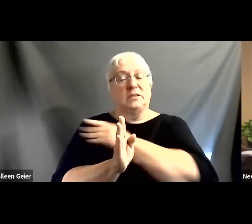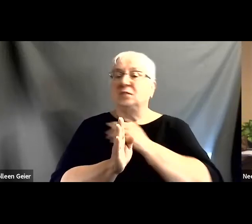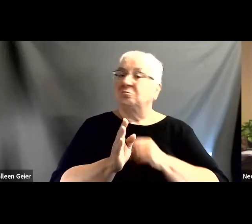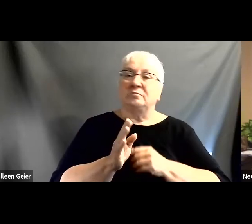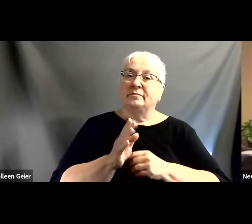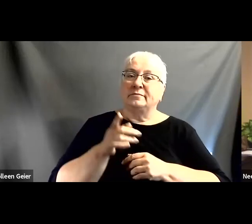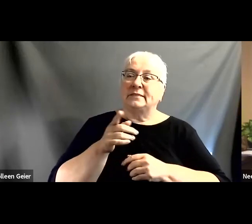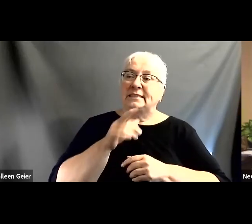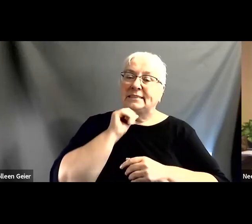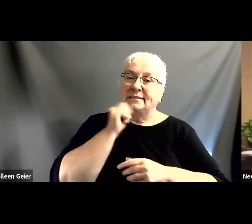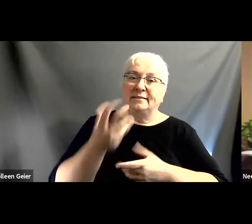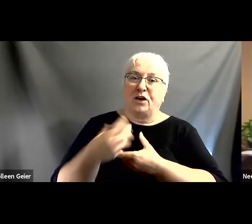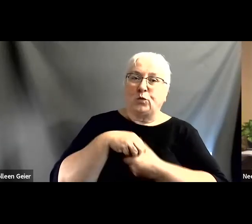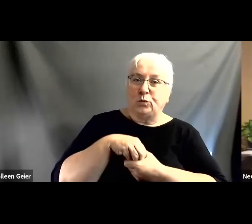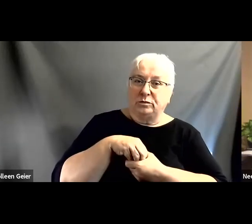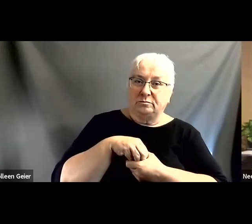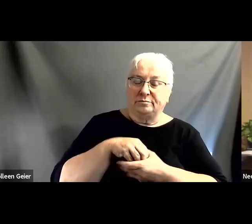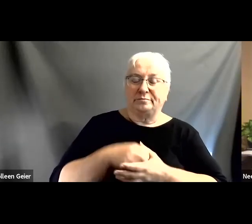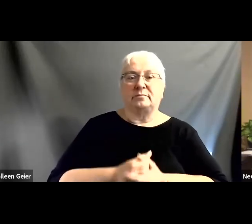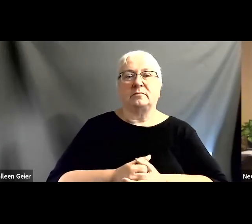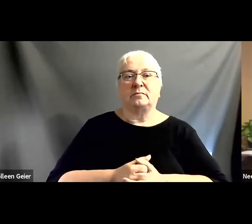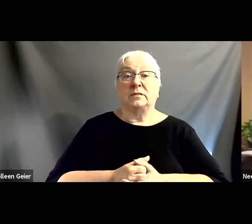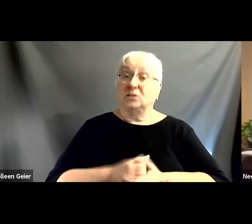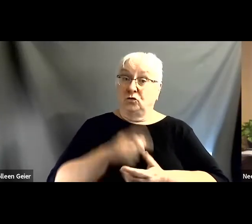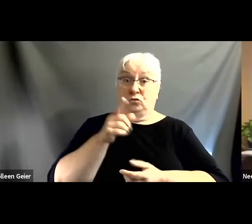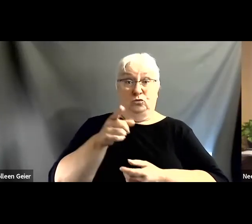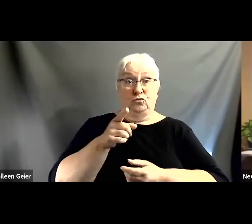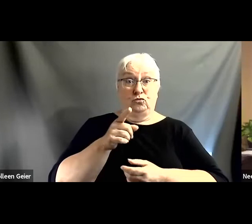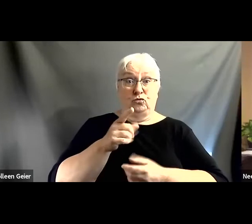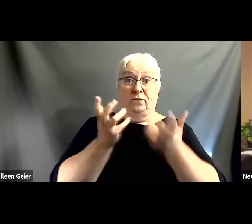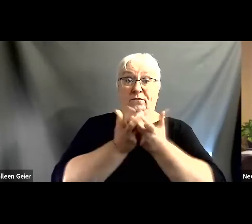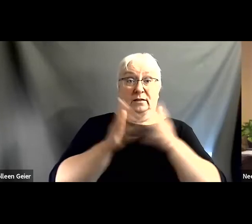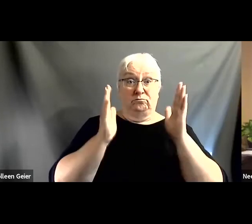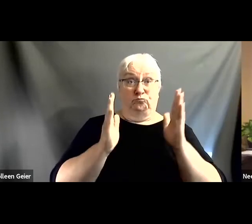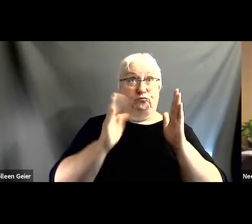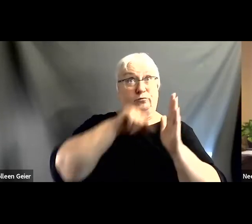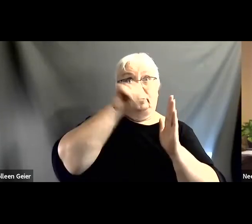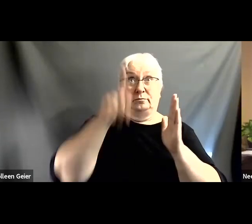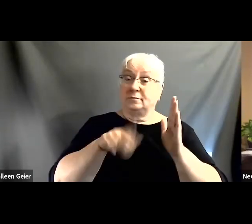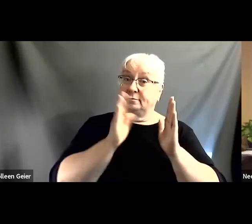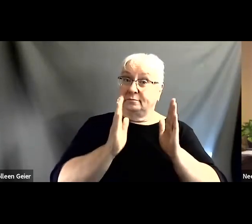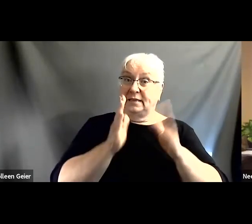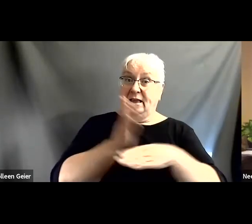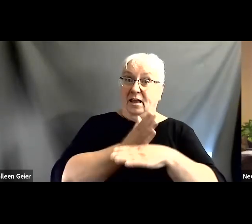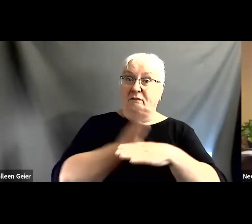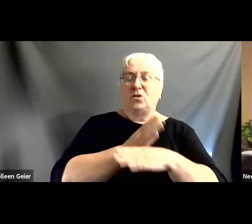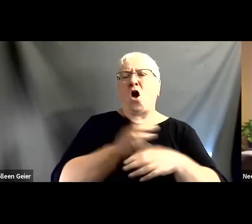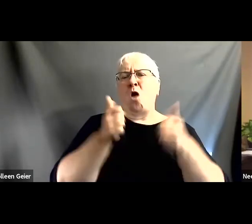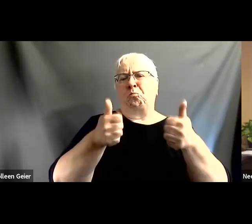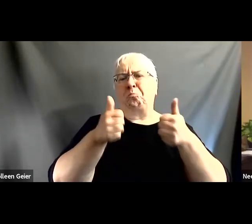lack of inclusion, because if you are within the 68%, oh, you are the in crowd. But if you're outside